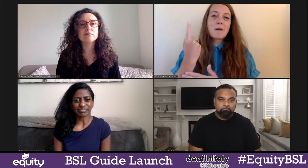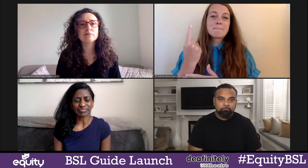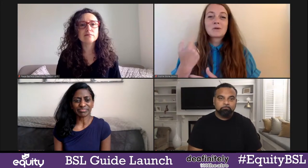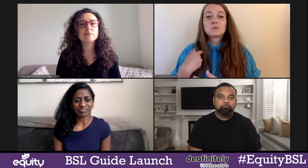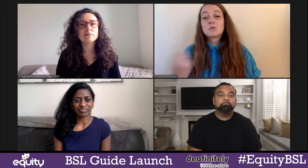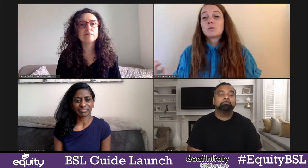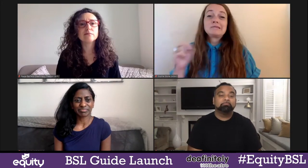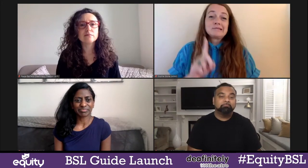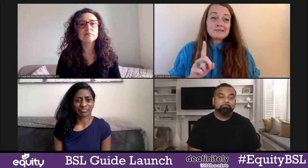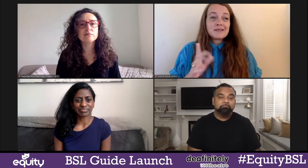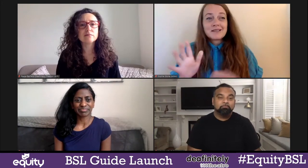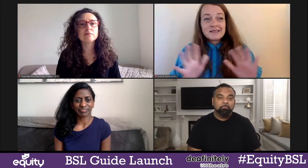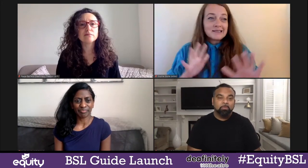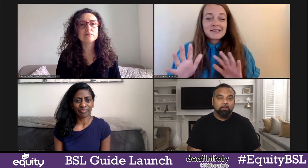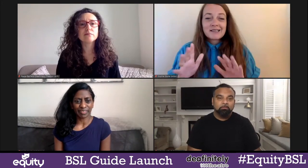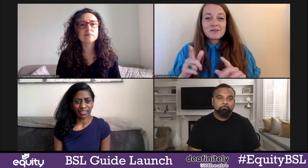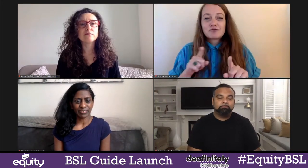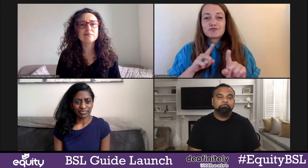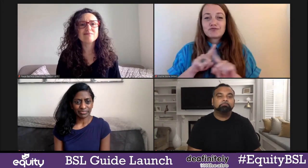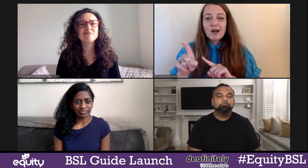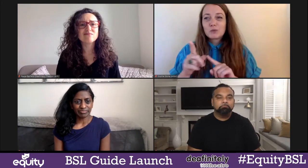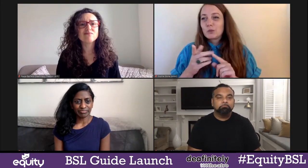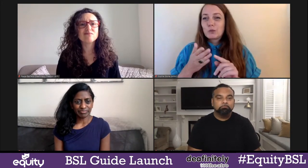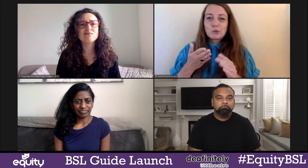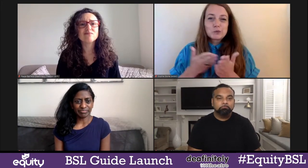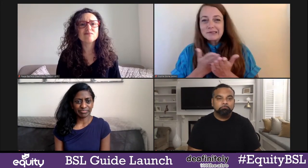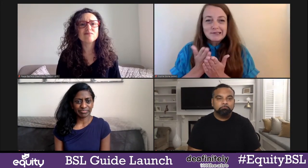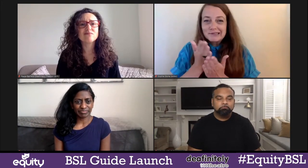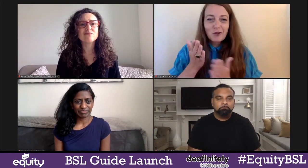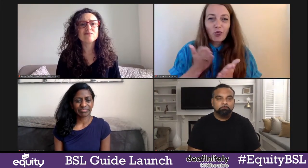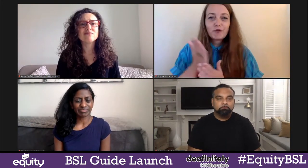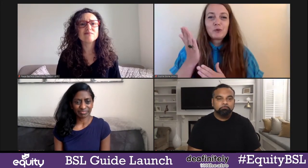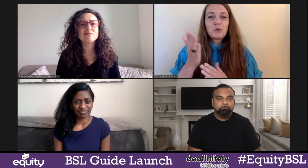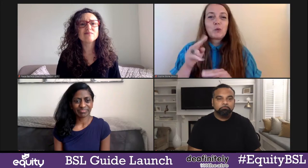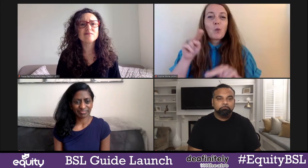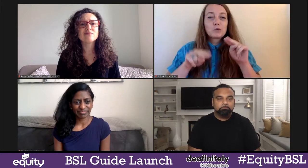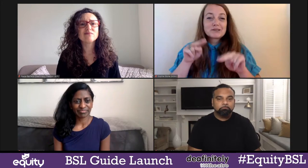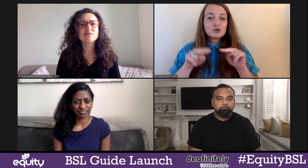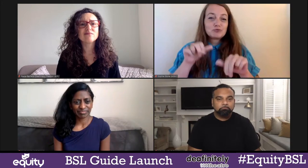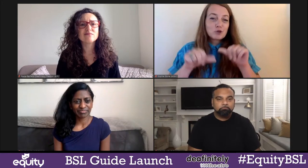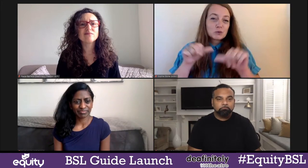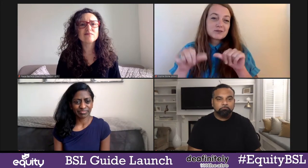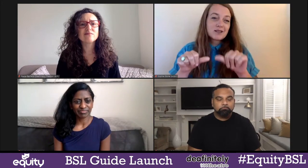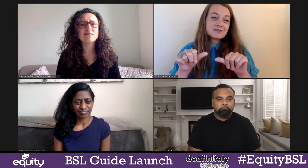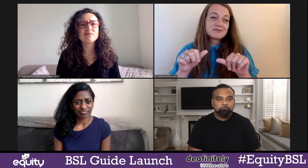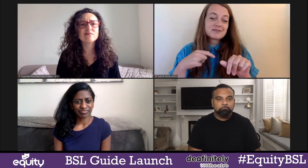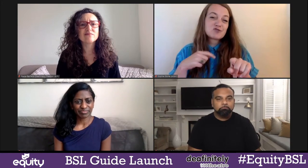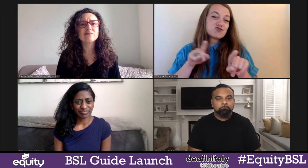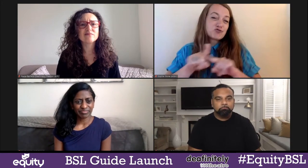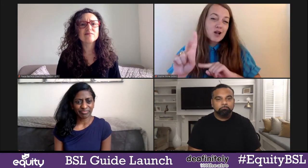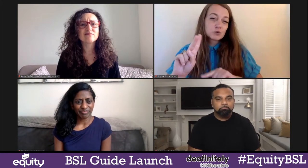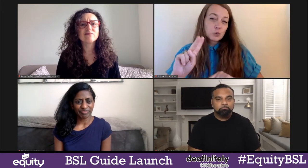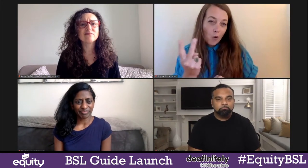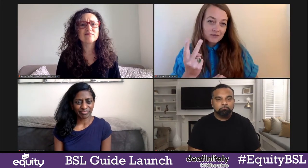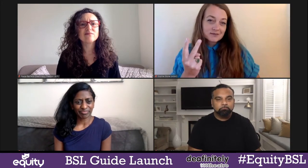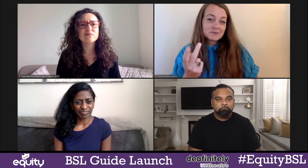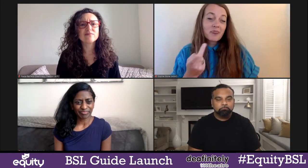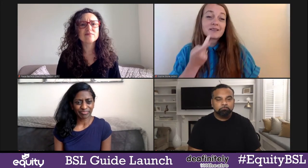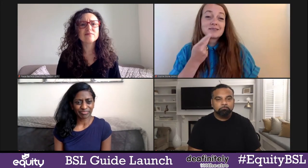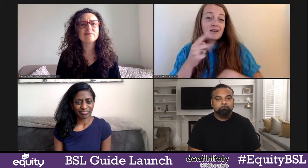unused to having a deaf person turn up. So there I was, trying to get through the audition process itself.